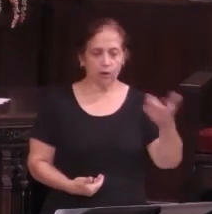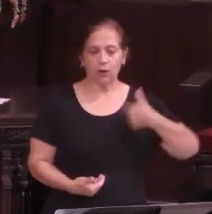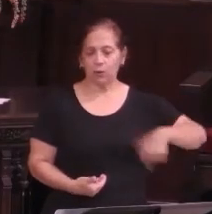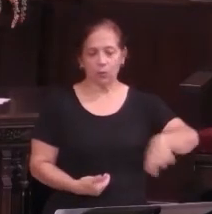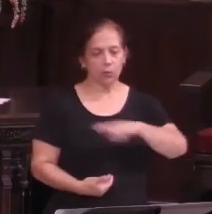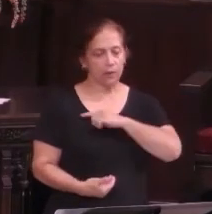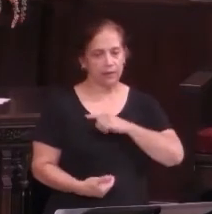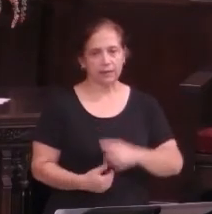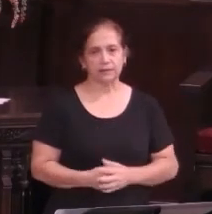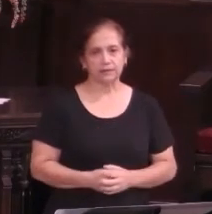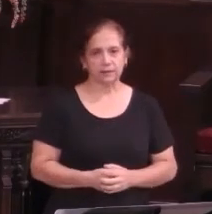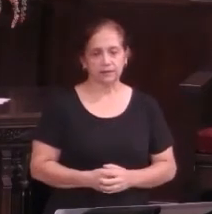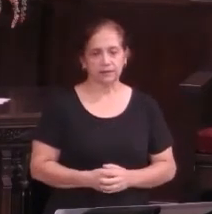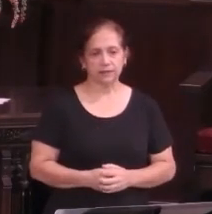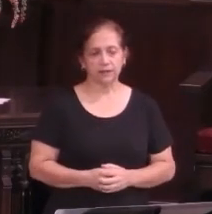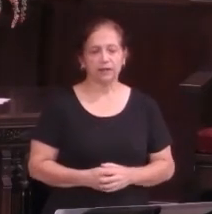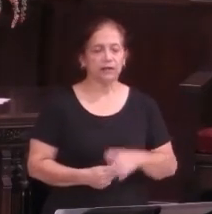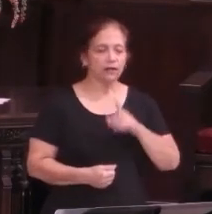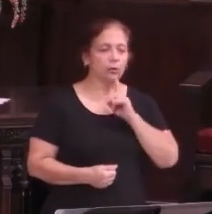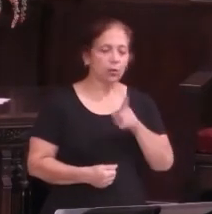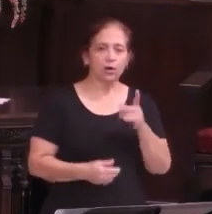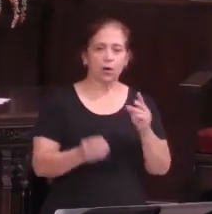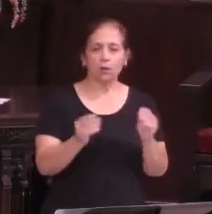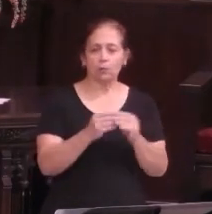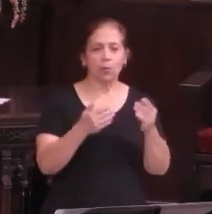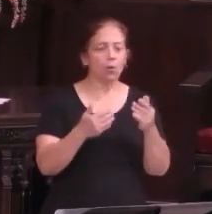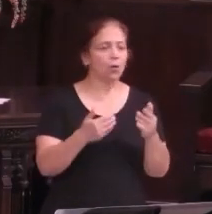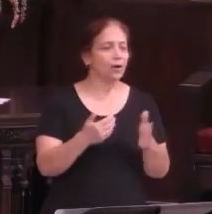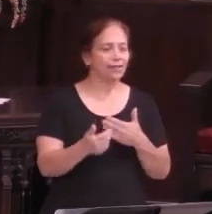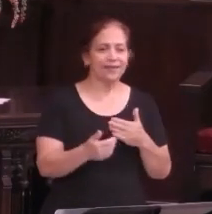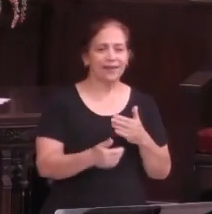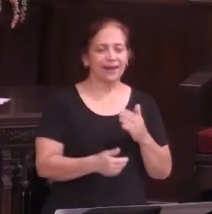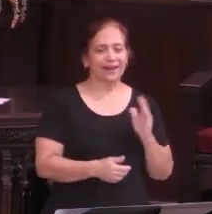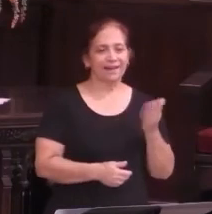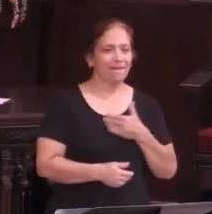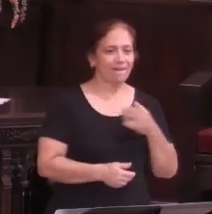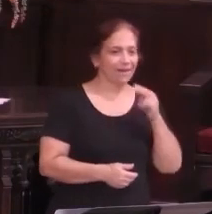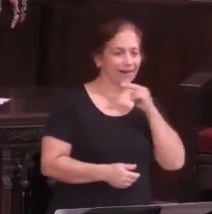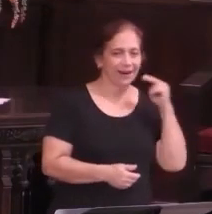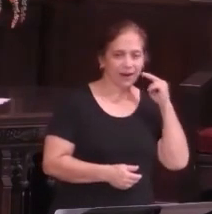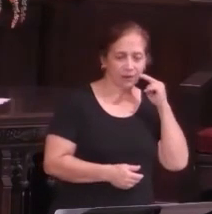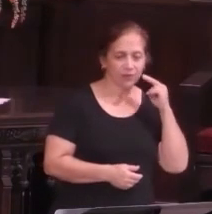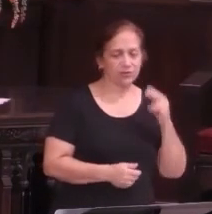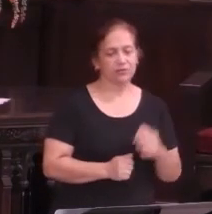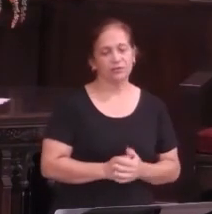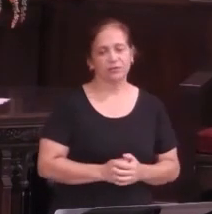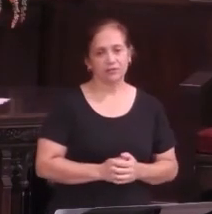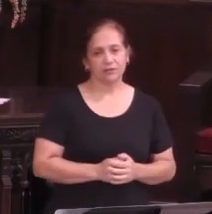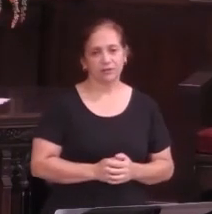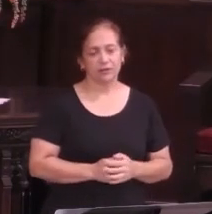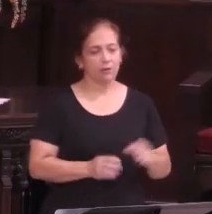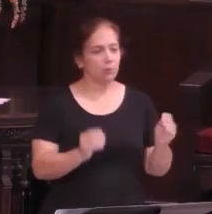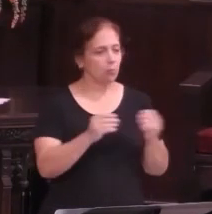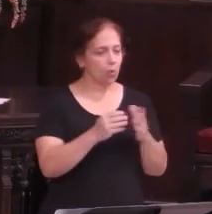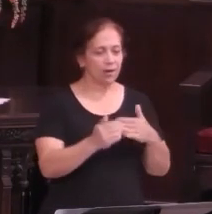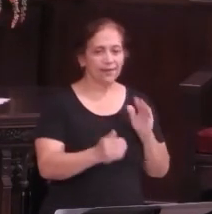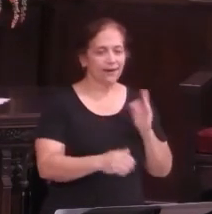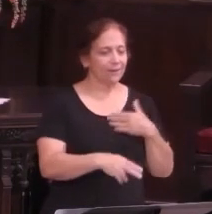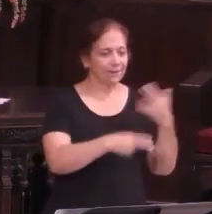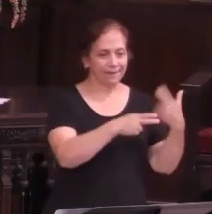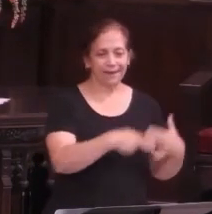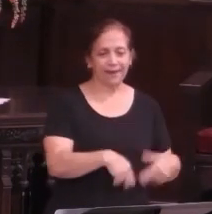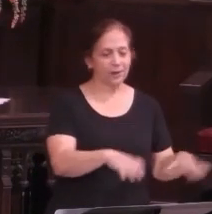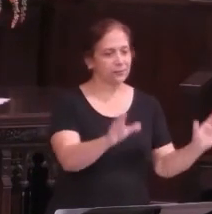we are more than our pronouns. We are more than just our names. We are more than